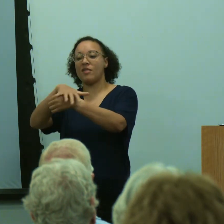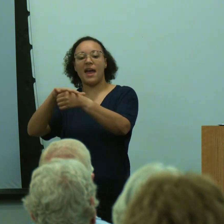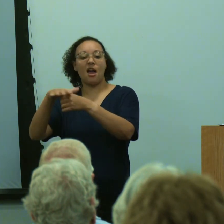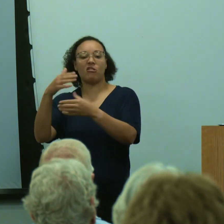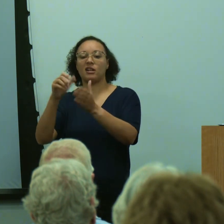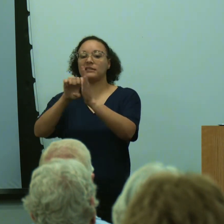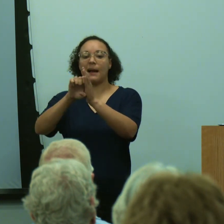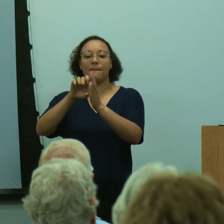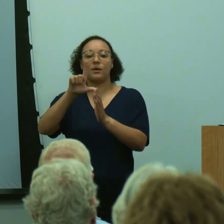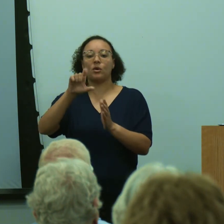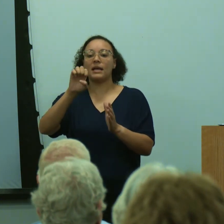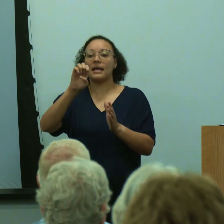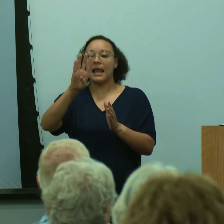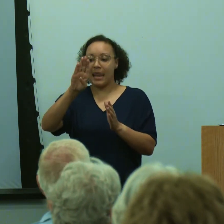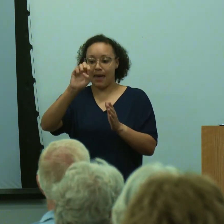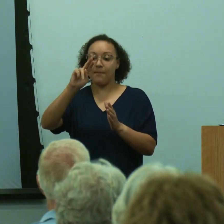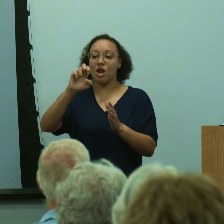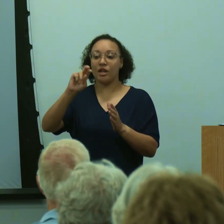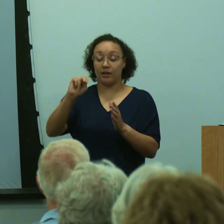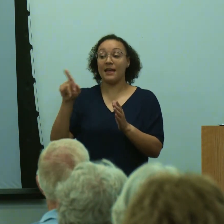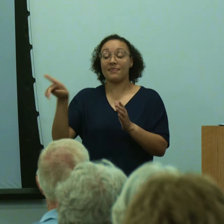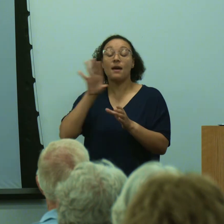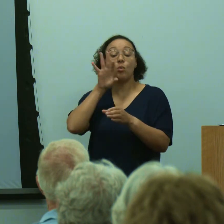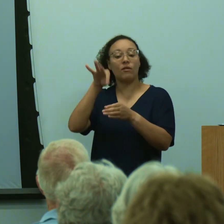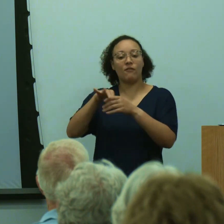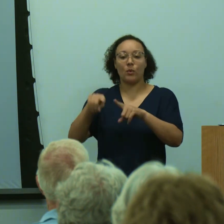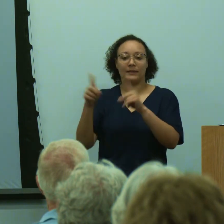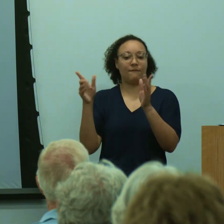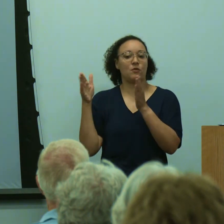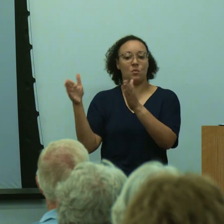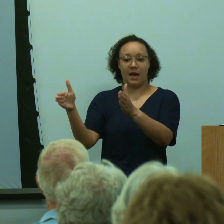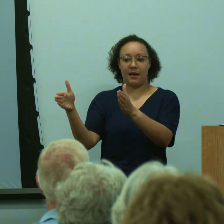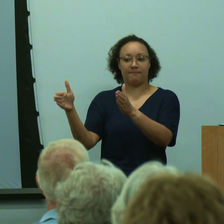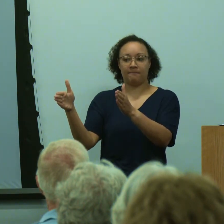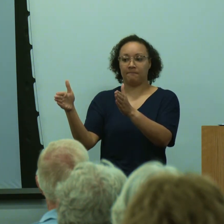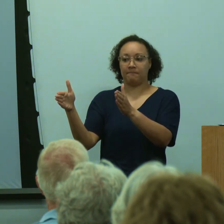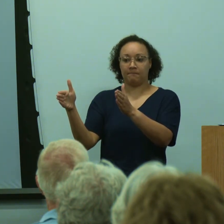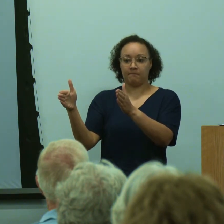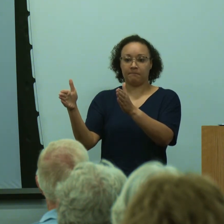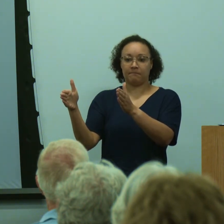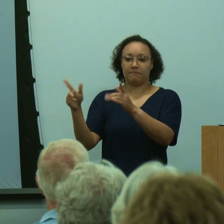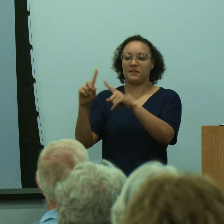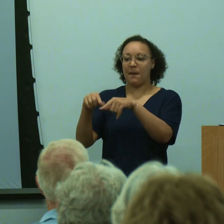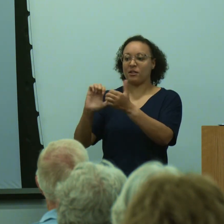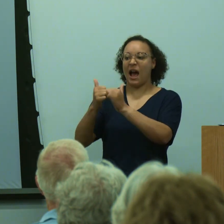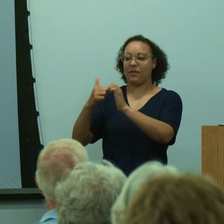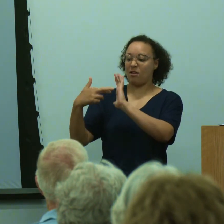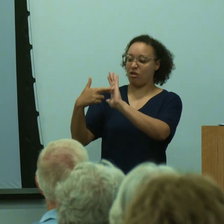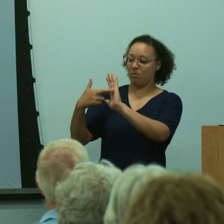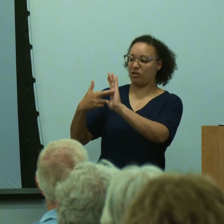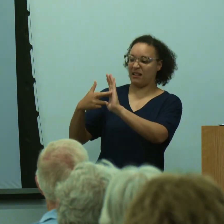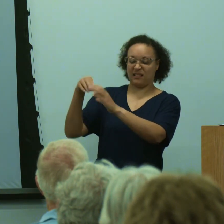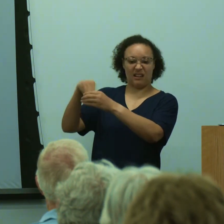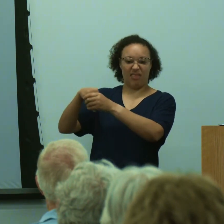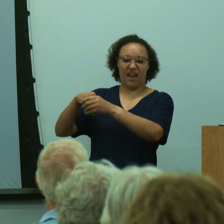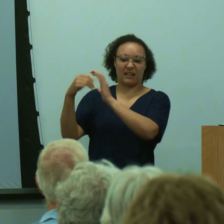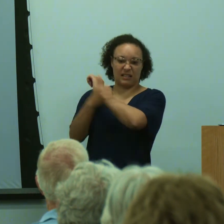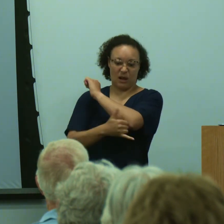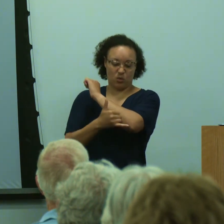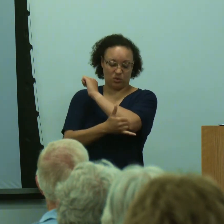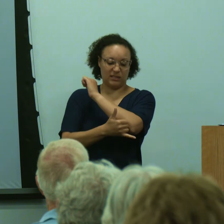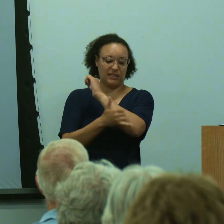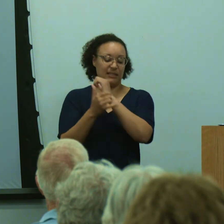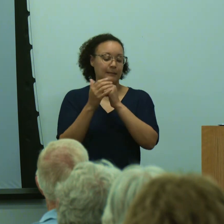not vote in the same way that they are then being represented in those counties. Now there are